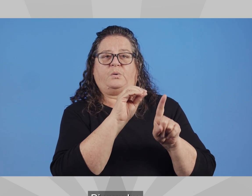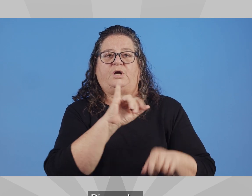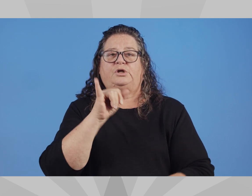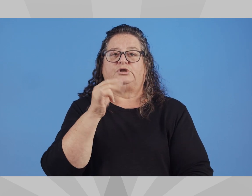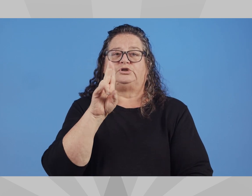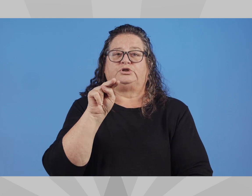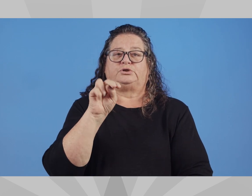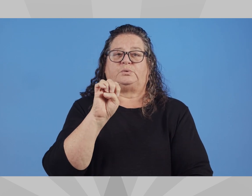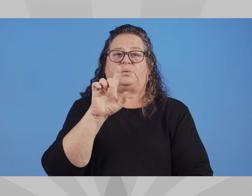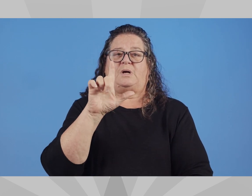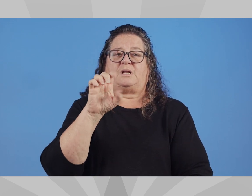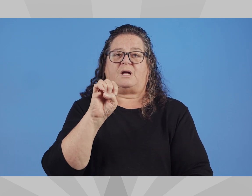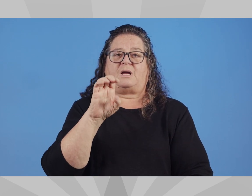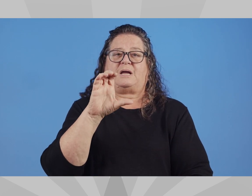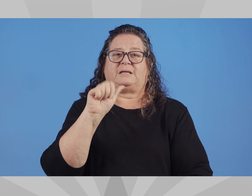Biography.